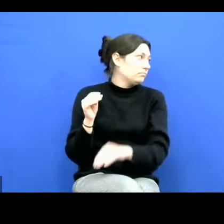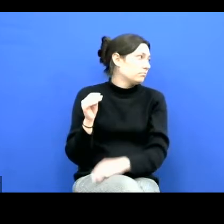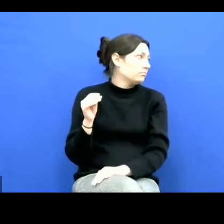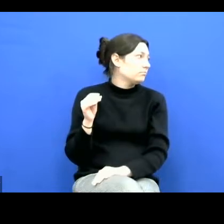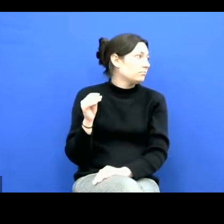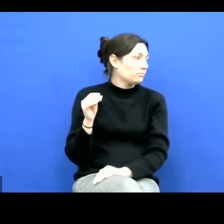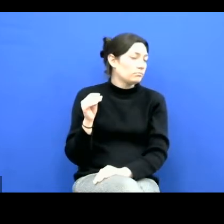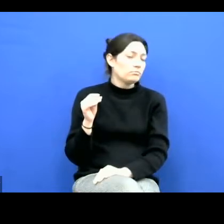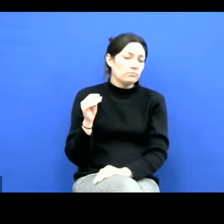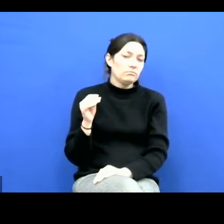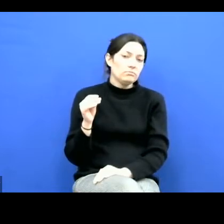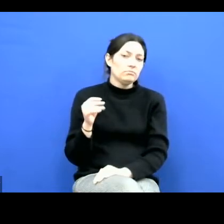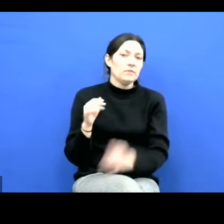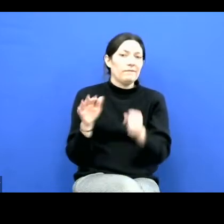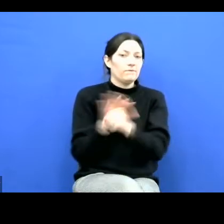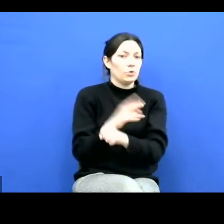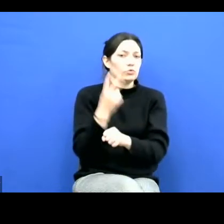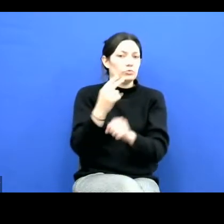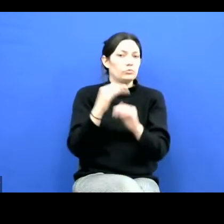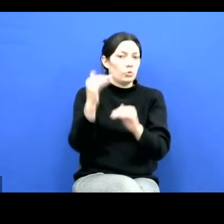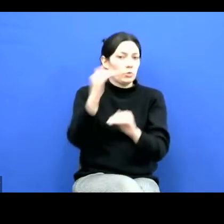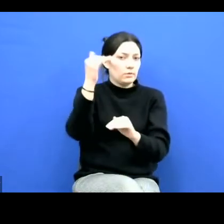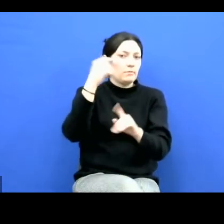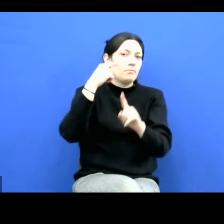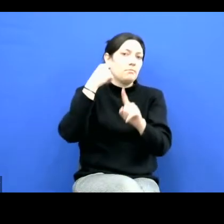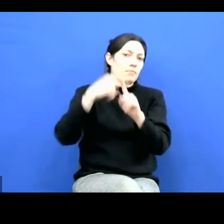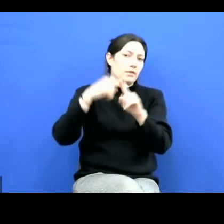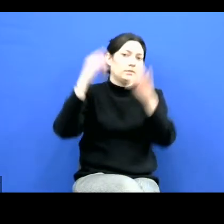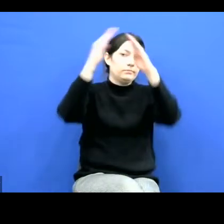they're a full 2-story plus the